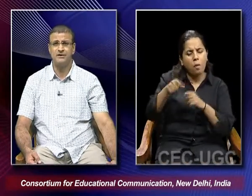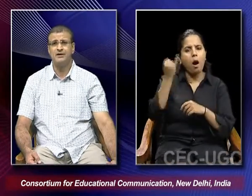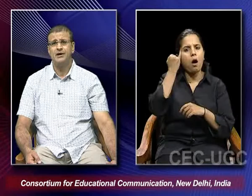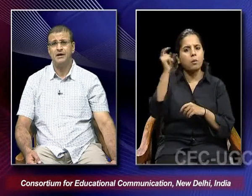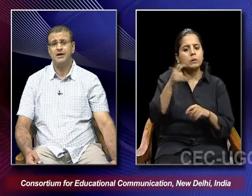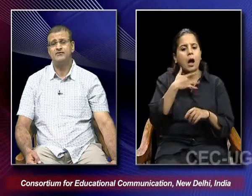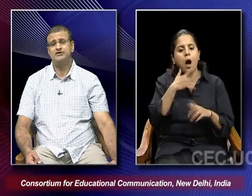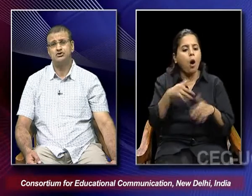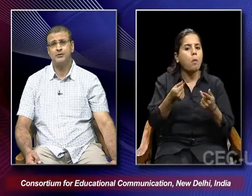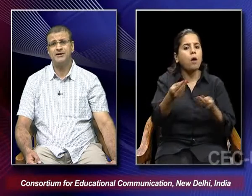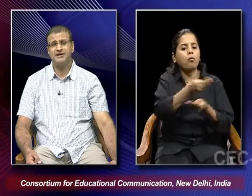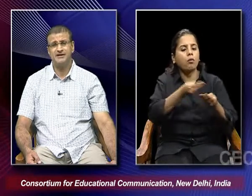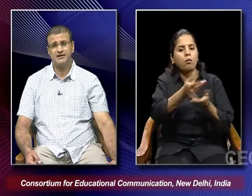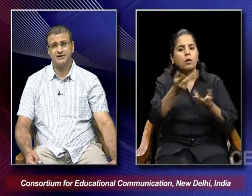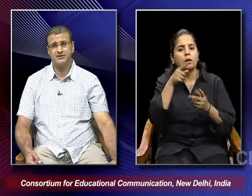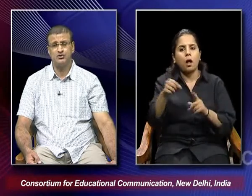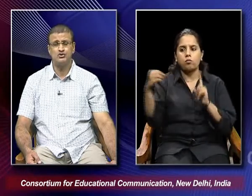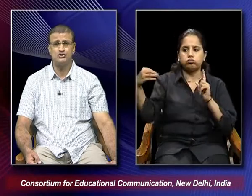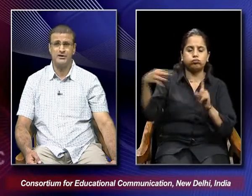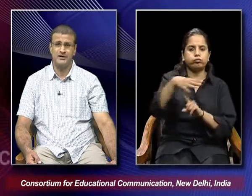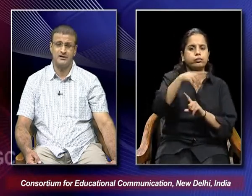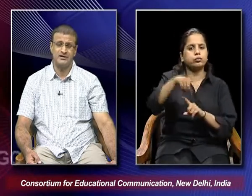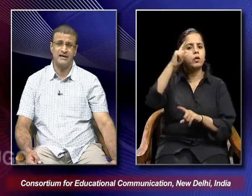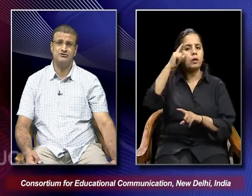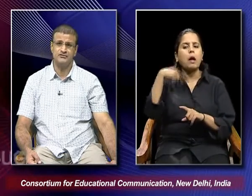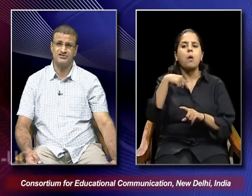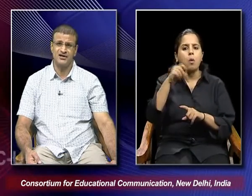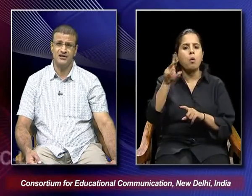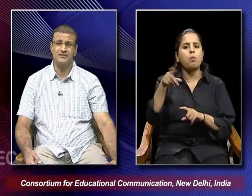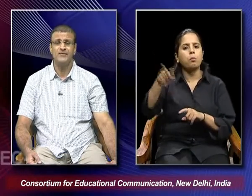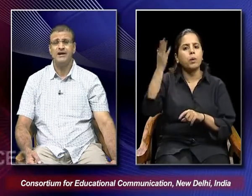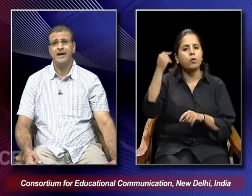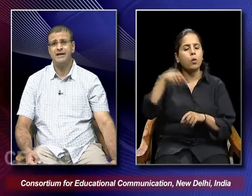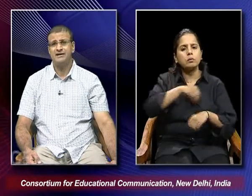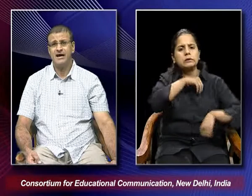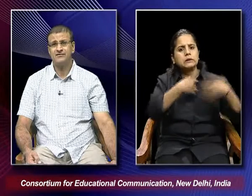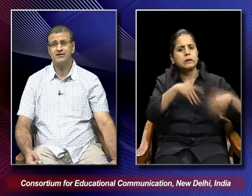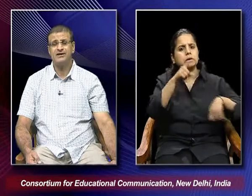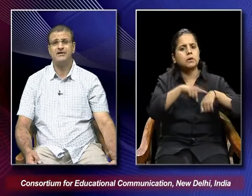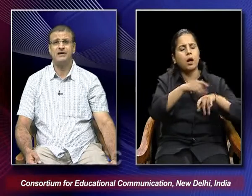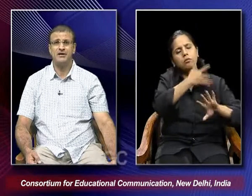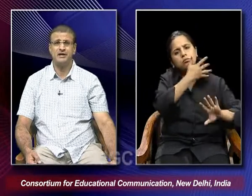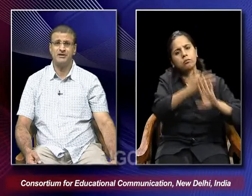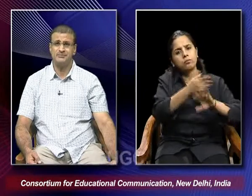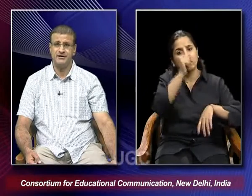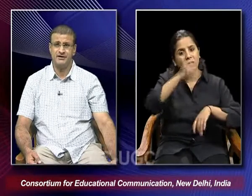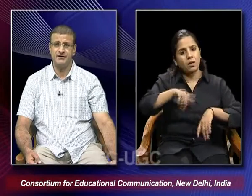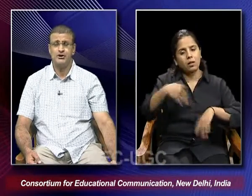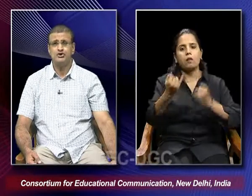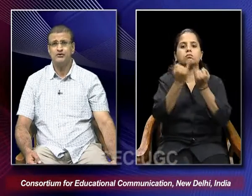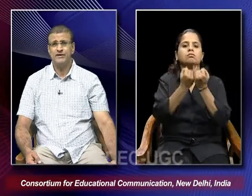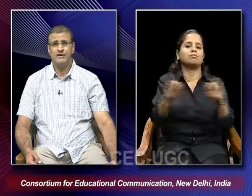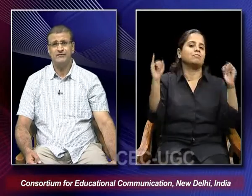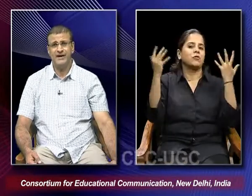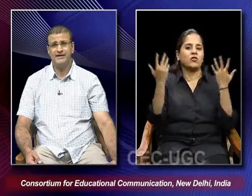developed which dominated the views during the times of struggle, and thereafter when India became independent.